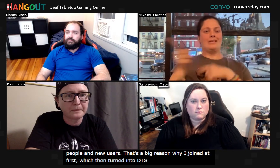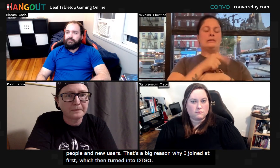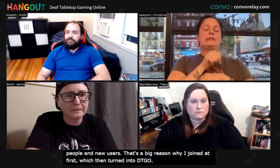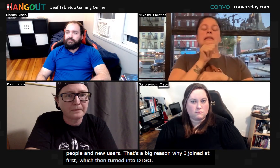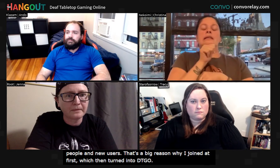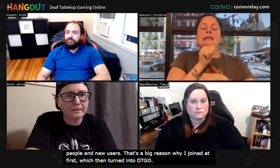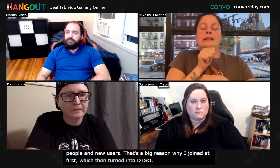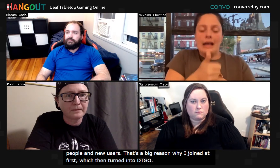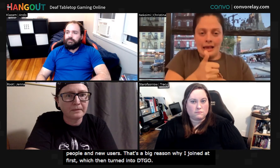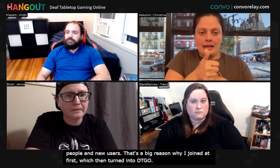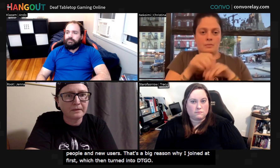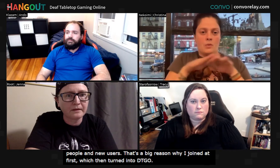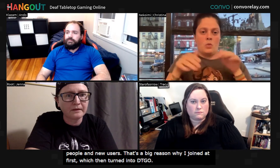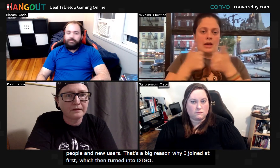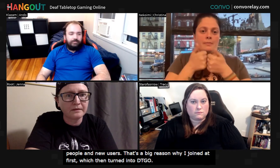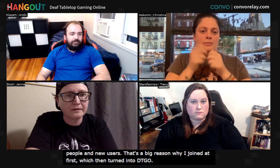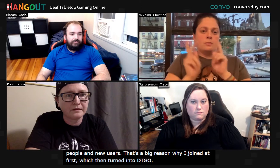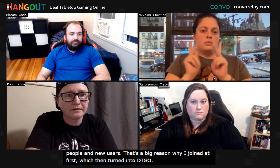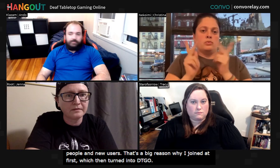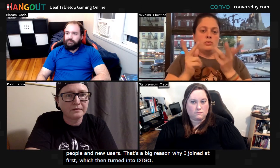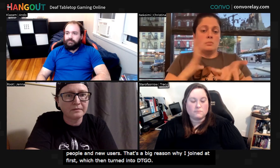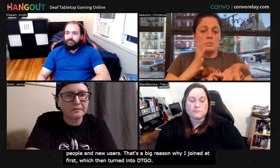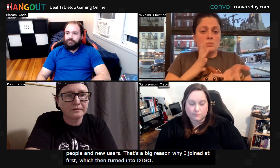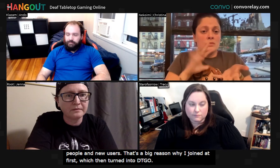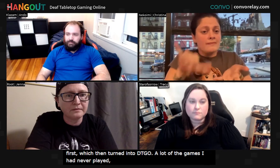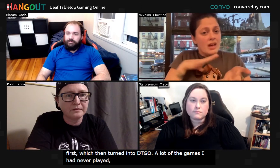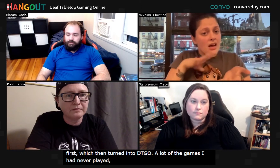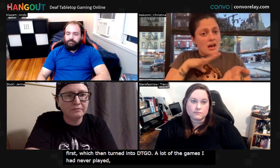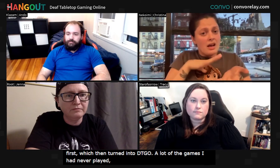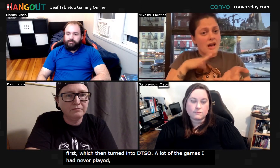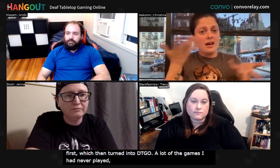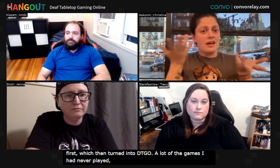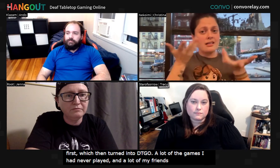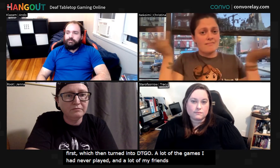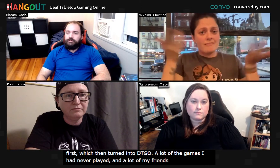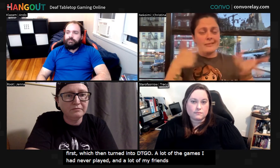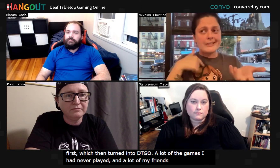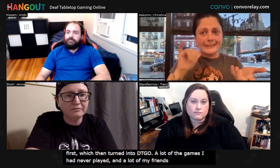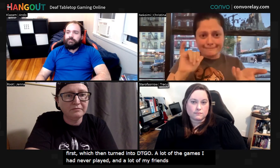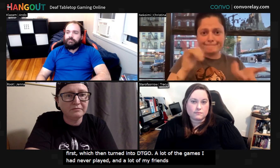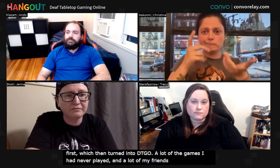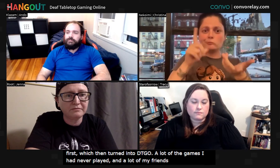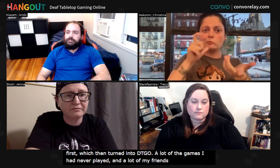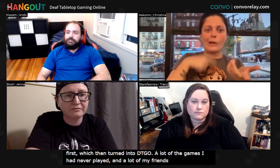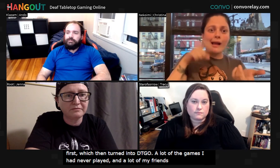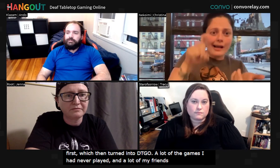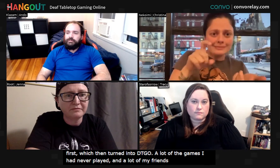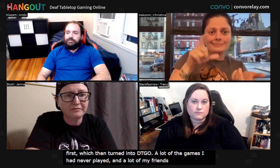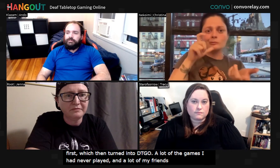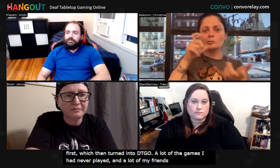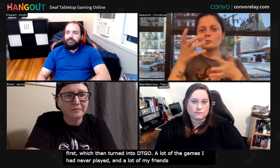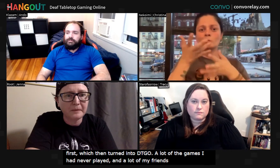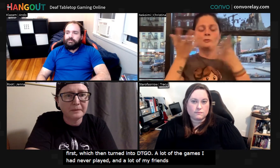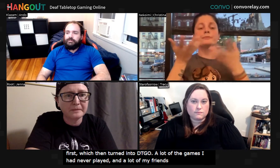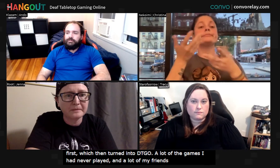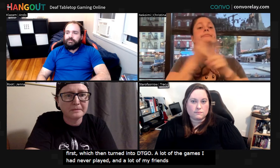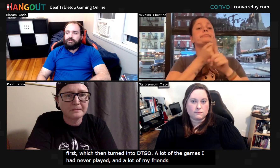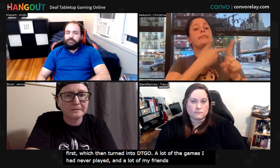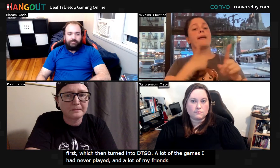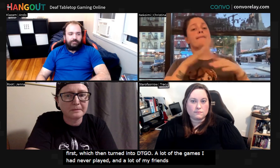a lot of my friends are not board game people, which is absolutely fine. But I'd have to